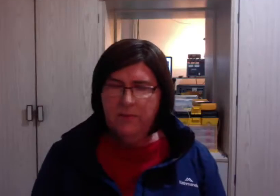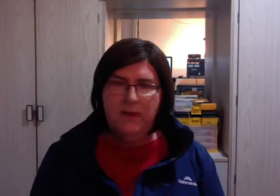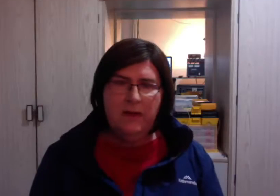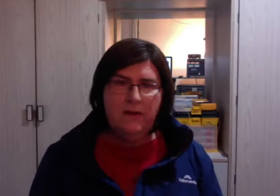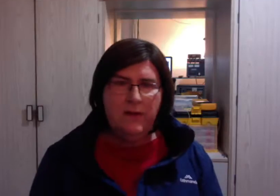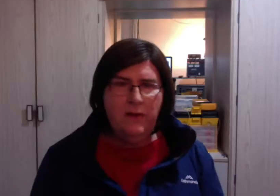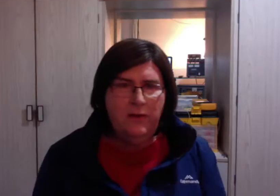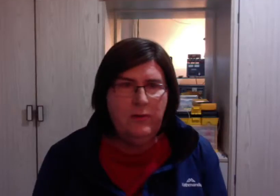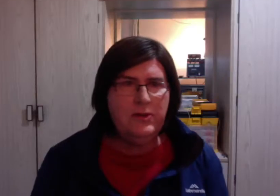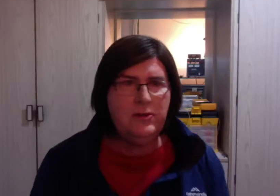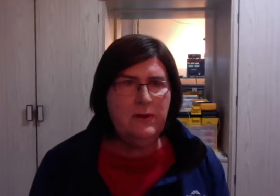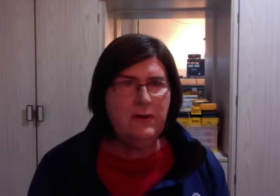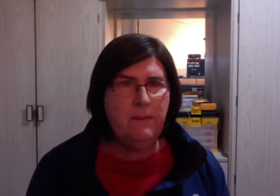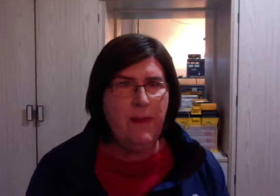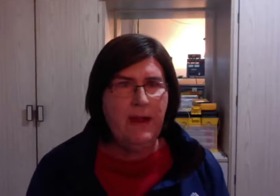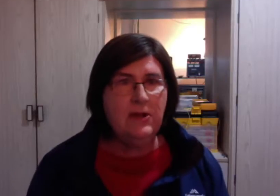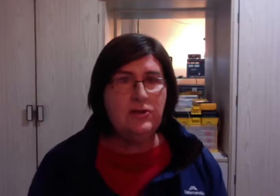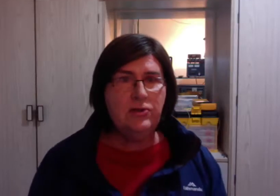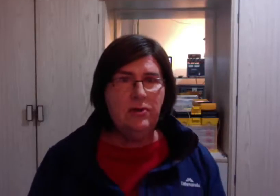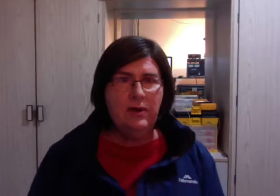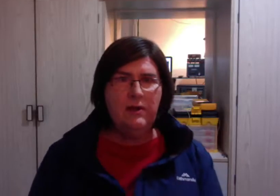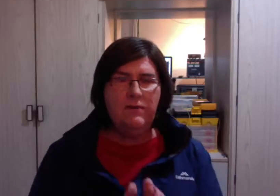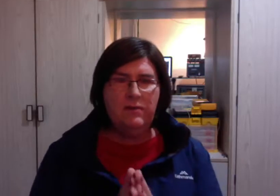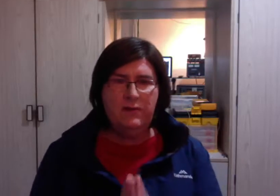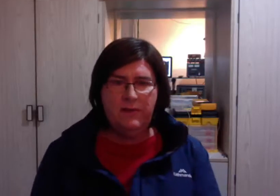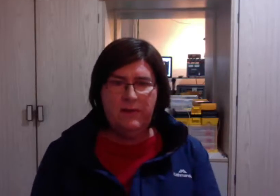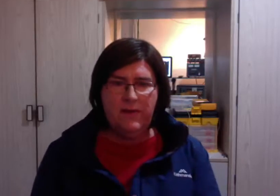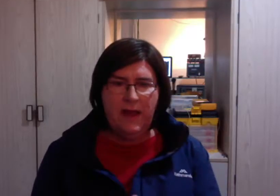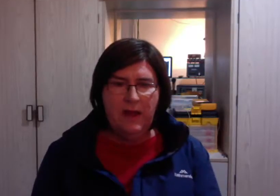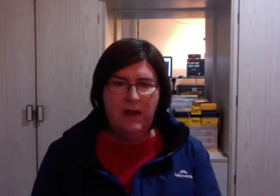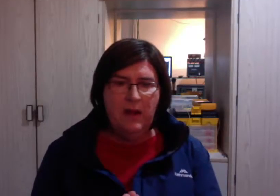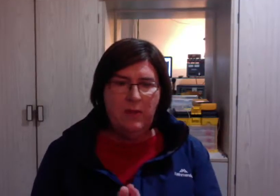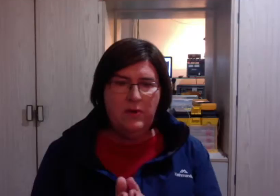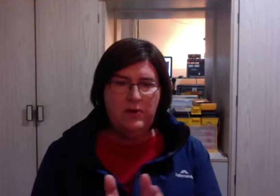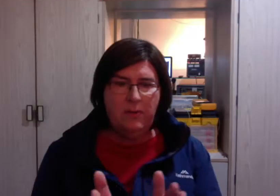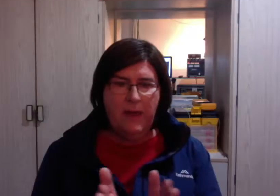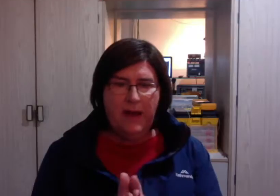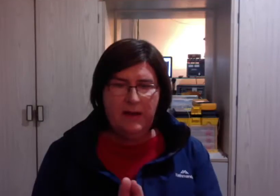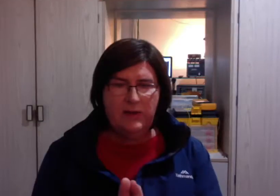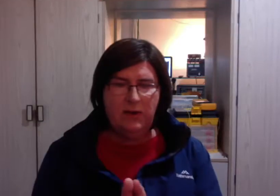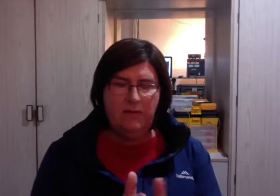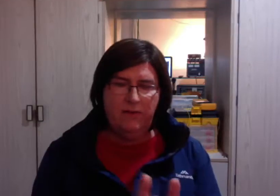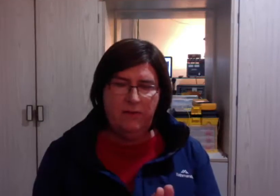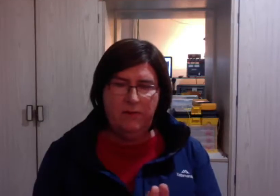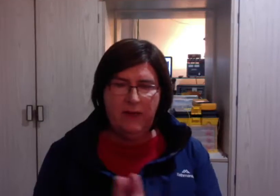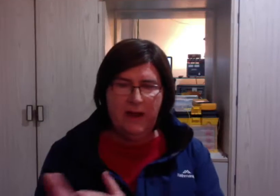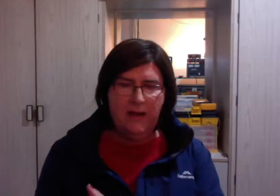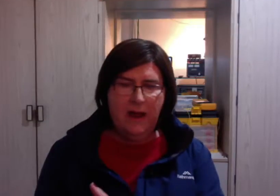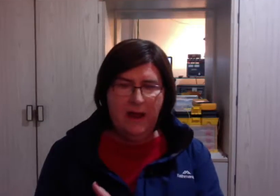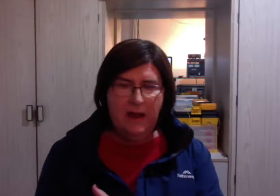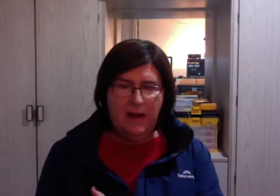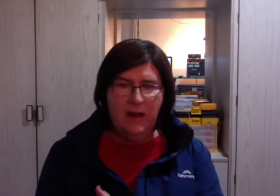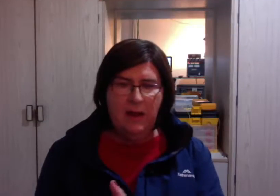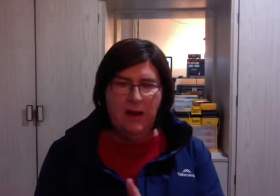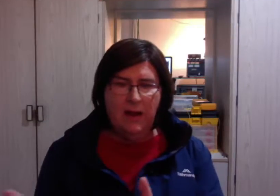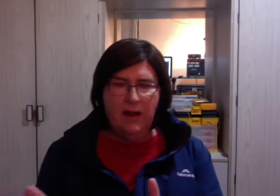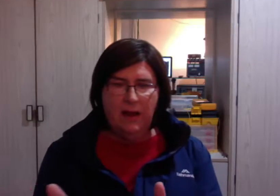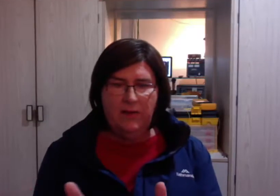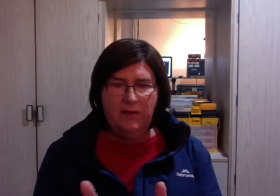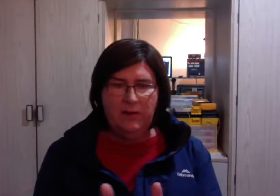Then those who are doing the package tour, and if you're interested in that, we do a package of the Simpson and the Hay. So the